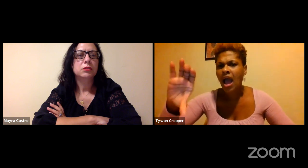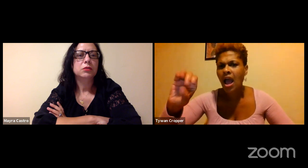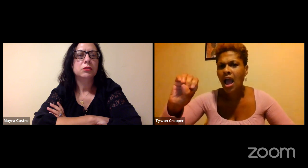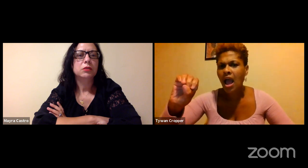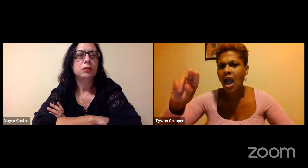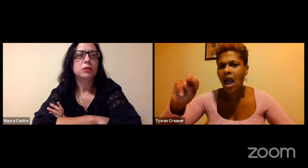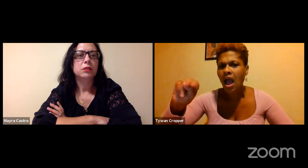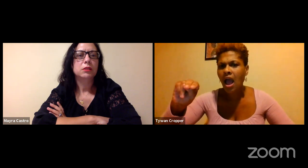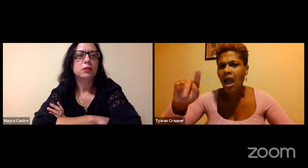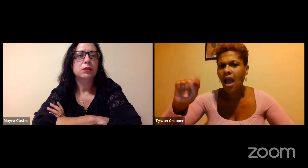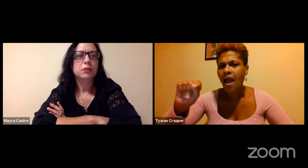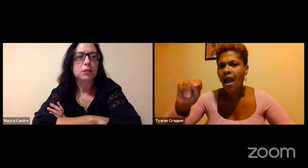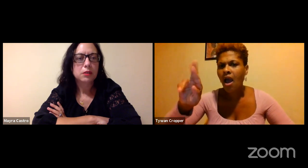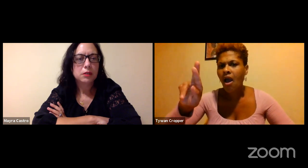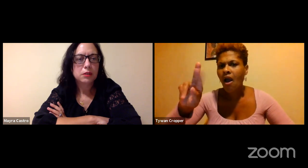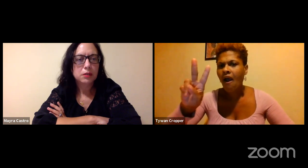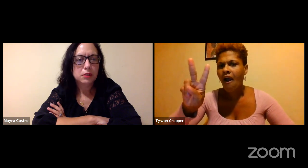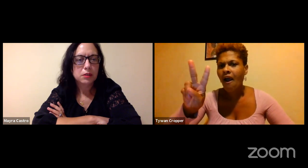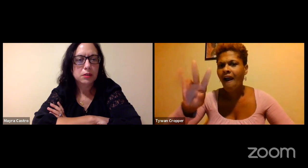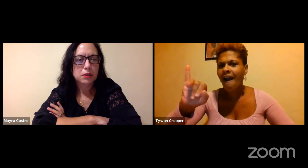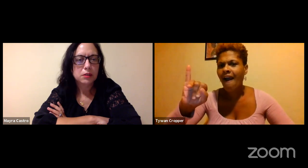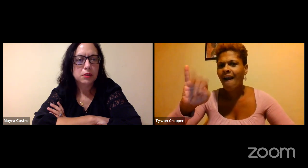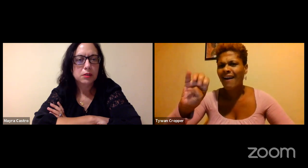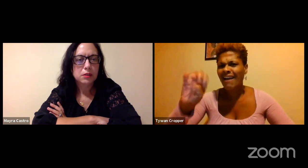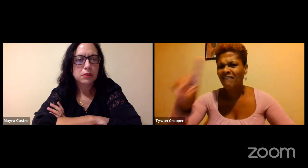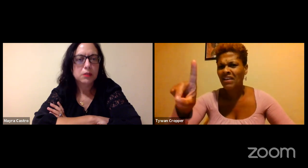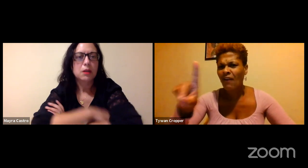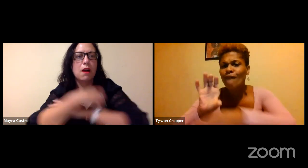it seems too contrived